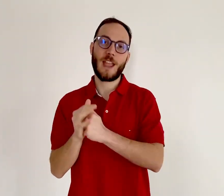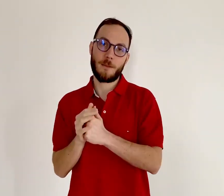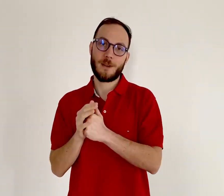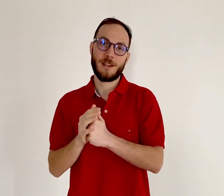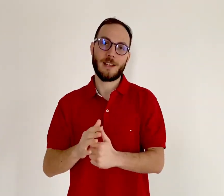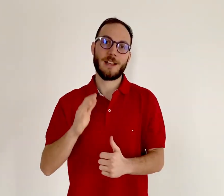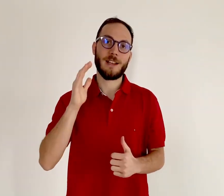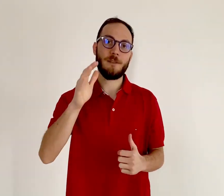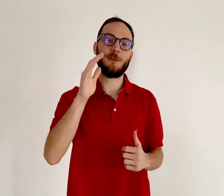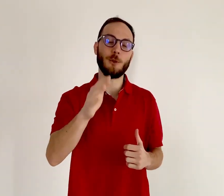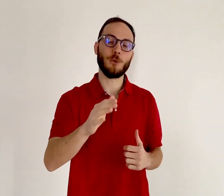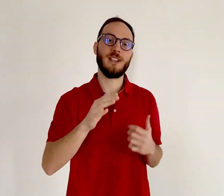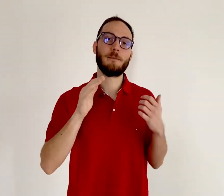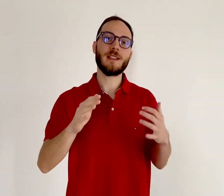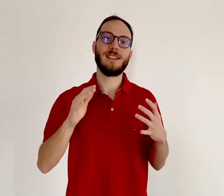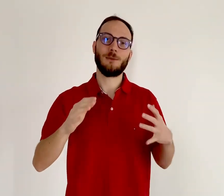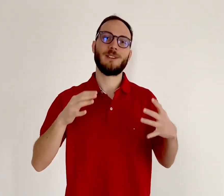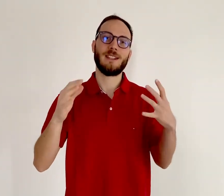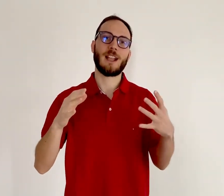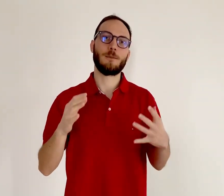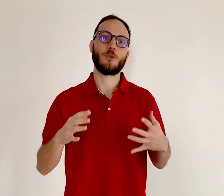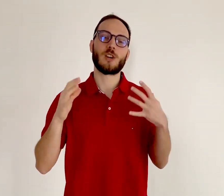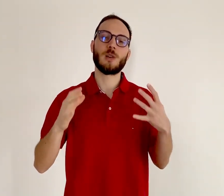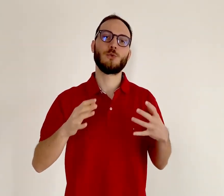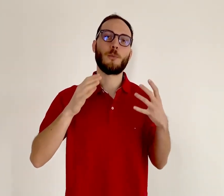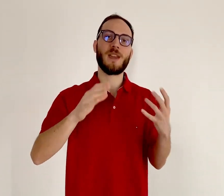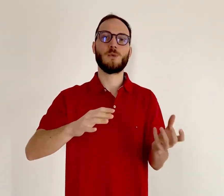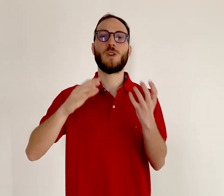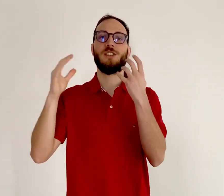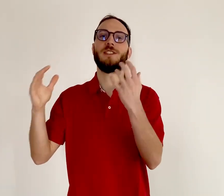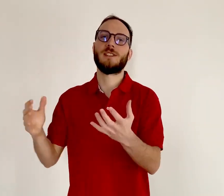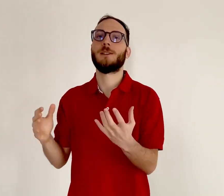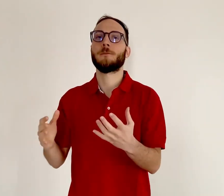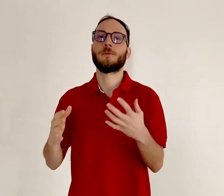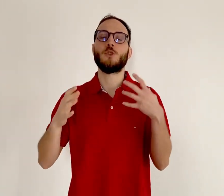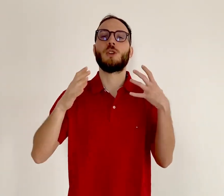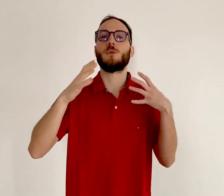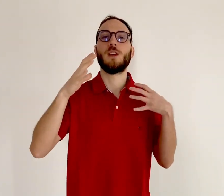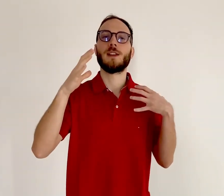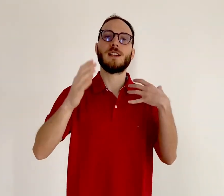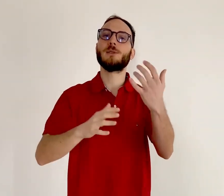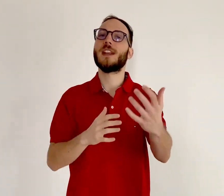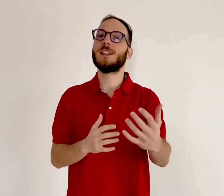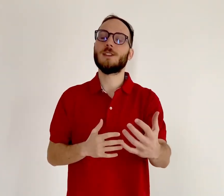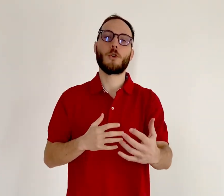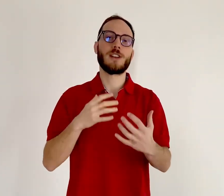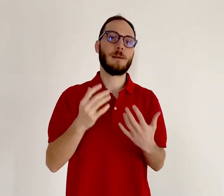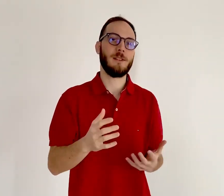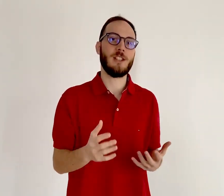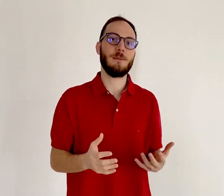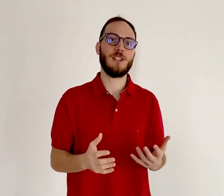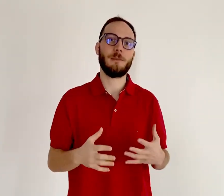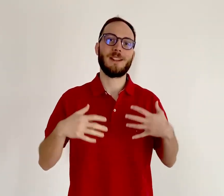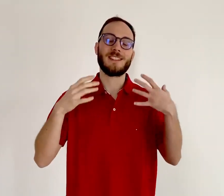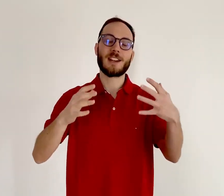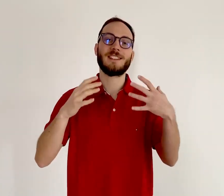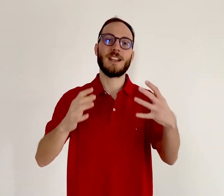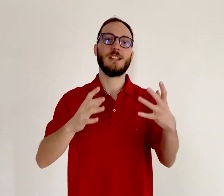name gives you the ability to set up your own domain register your own godaddy or name name chip and start selling